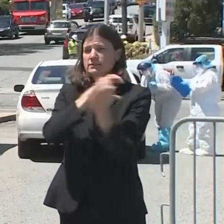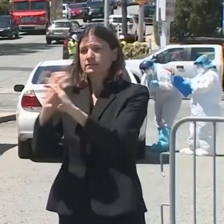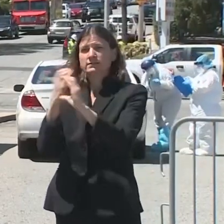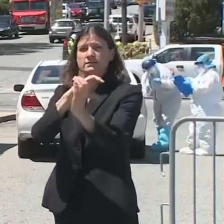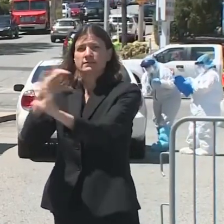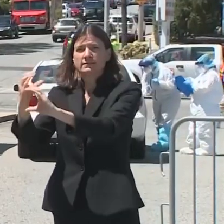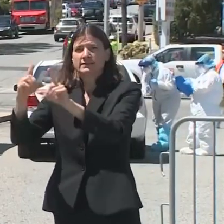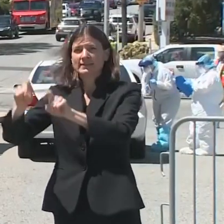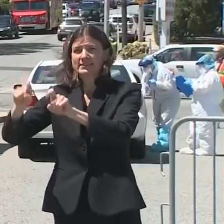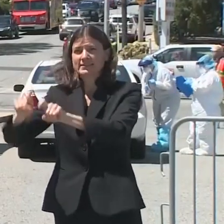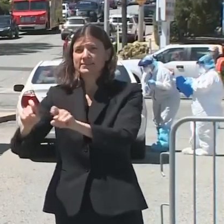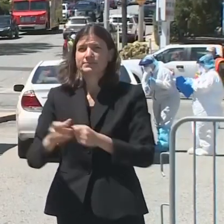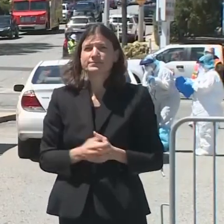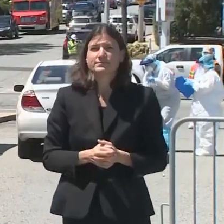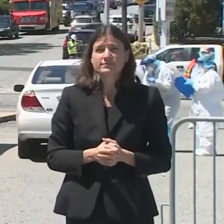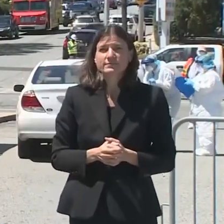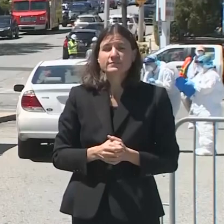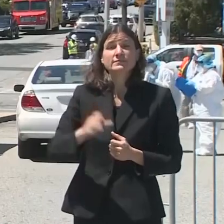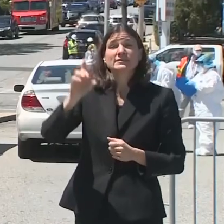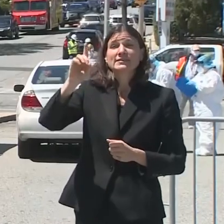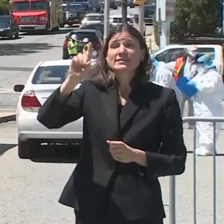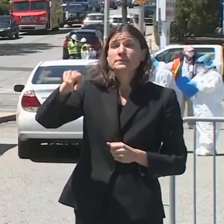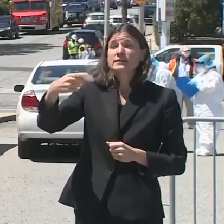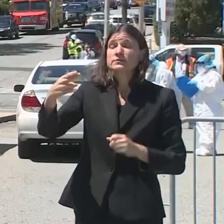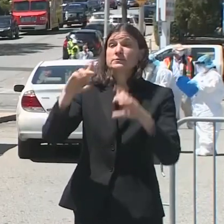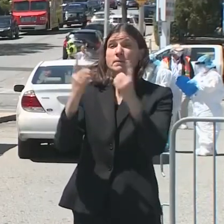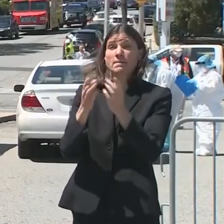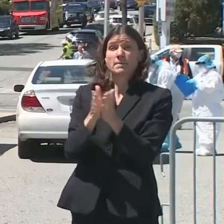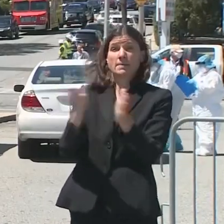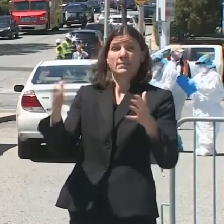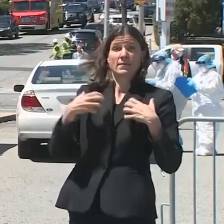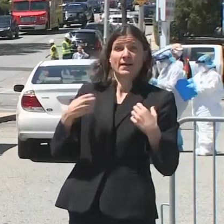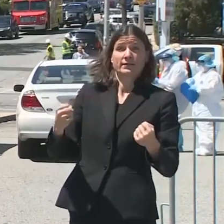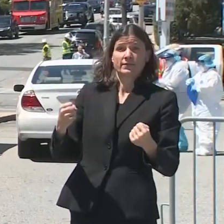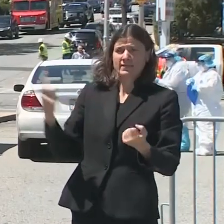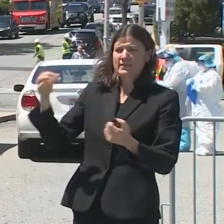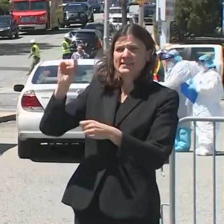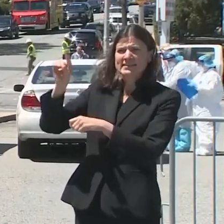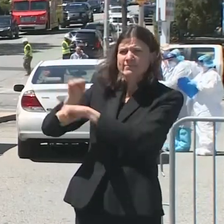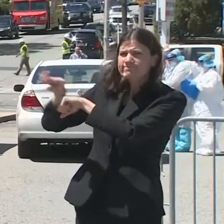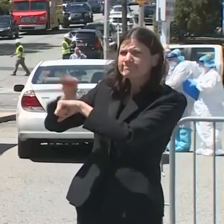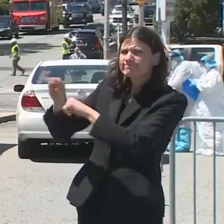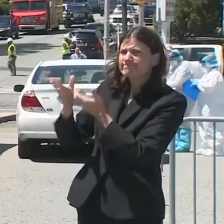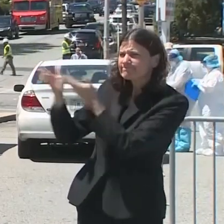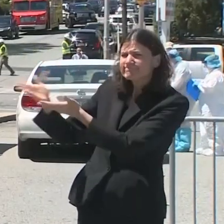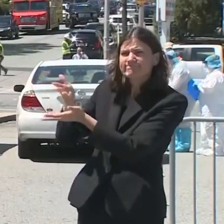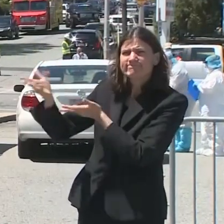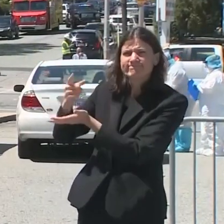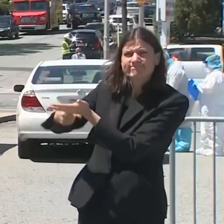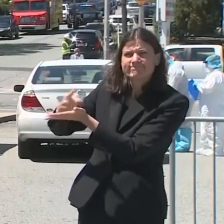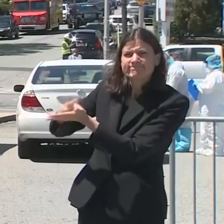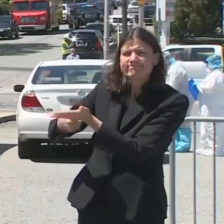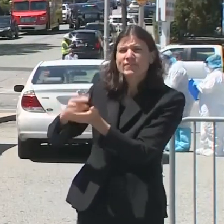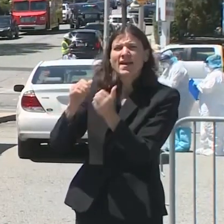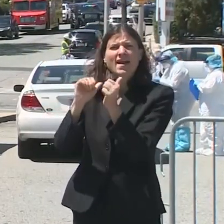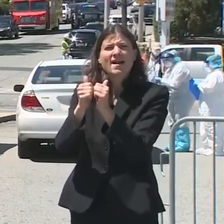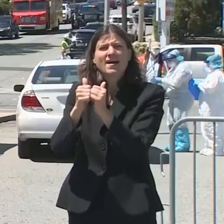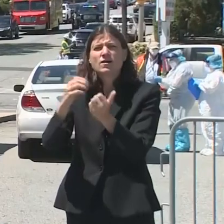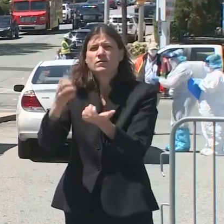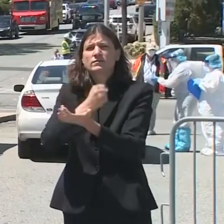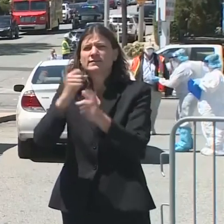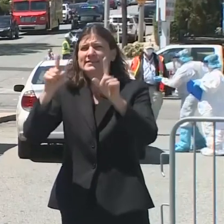guidance to update our work around appropriate use of laboratory testing for COVID-19 and expanded